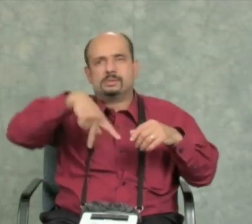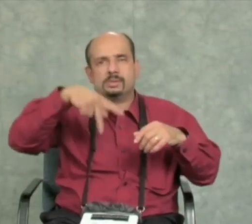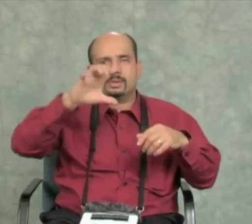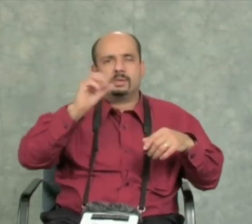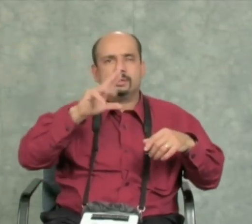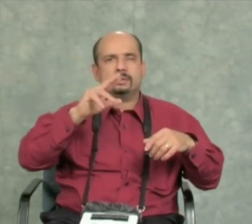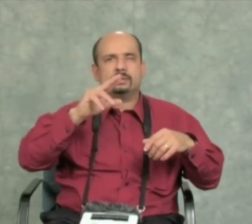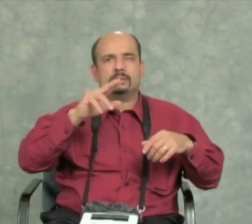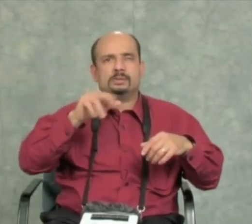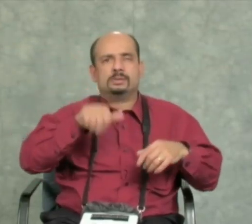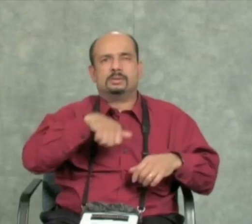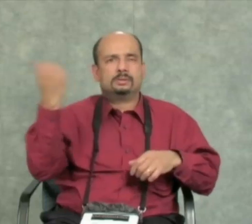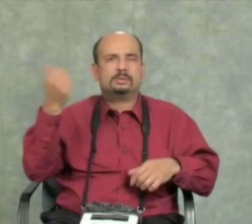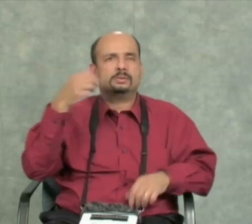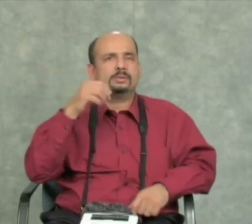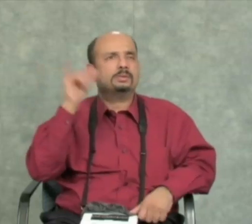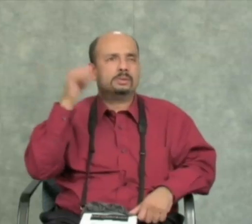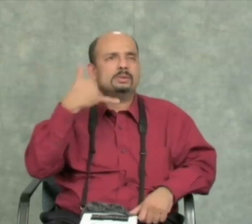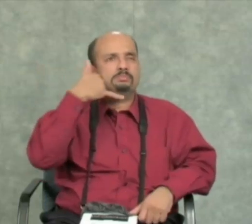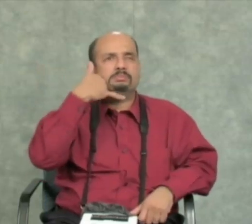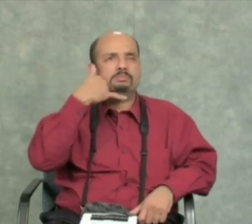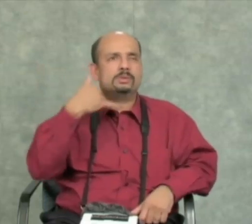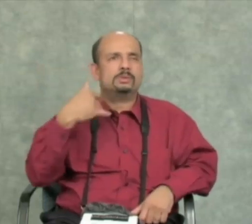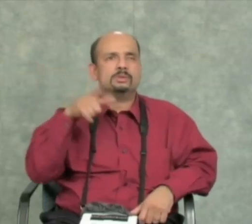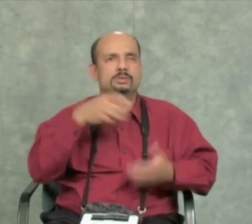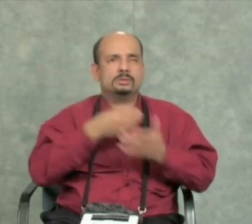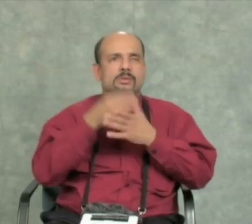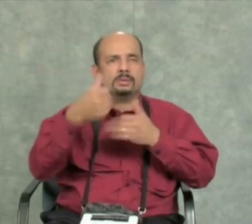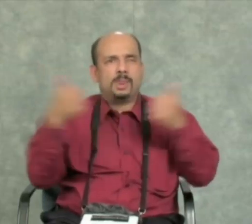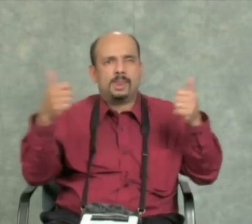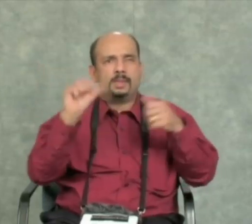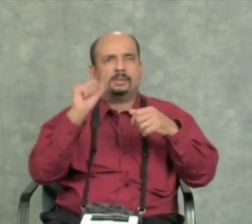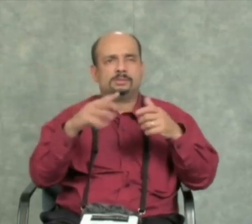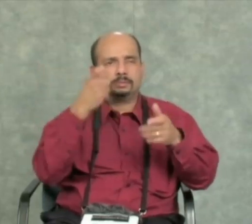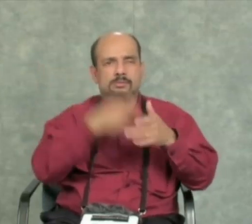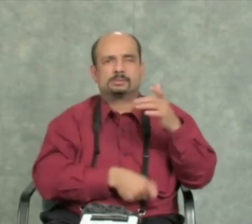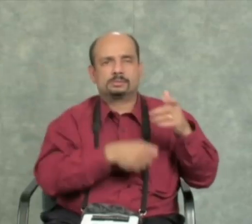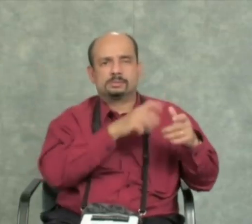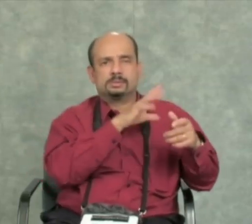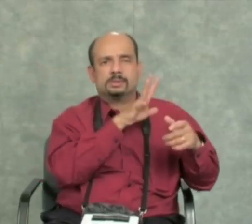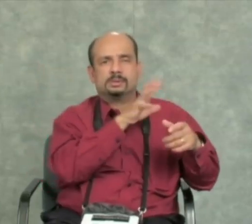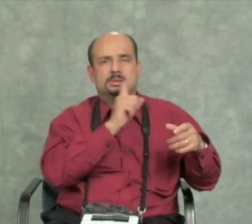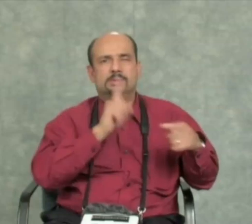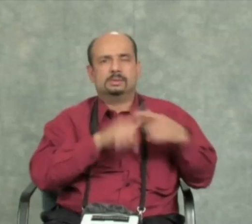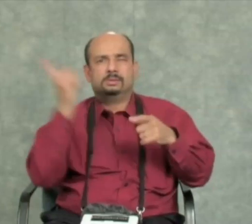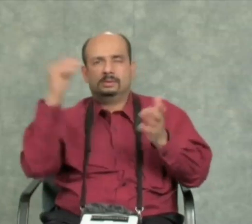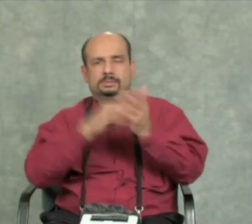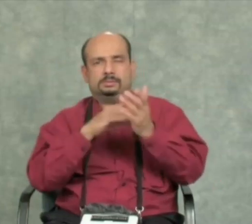It's really amazing because it can pair with any phone and you can buy them separately. It costs